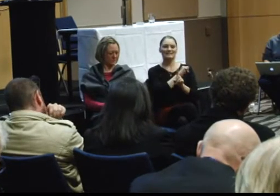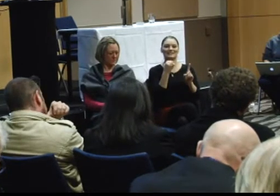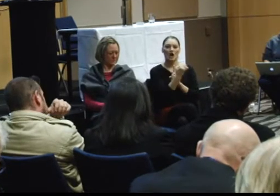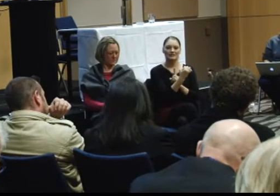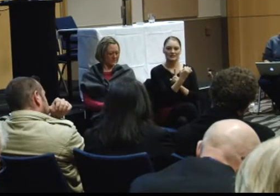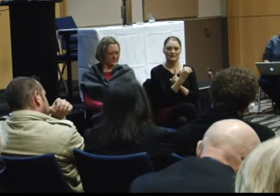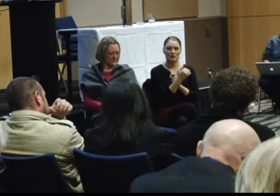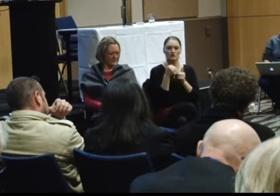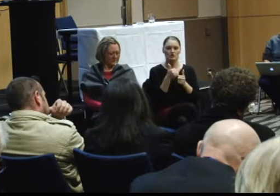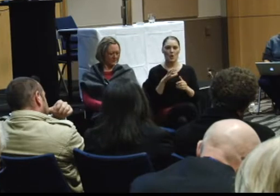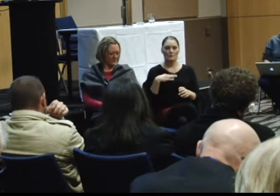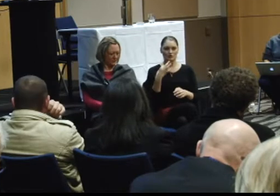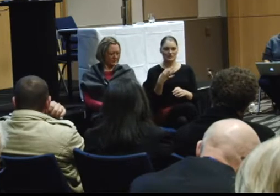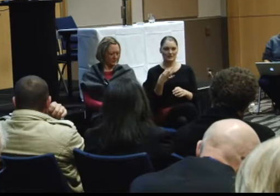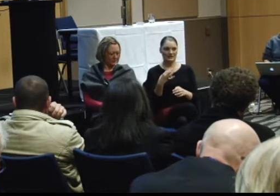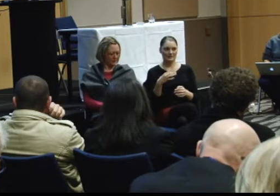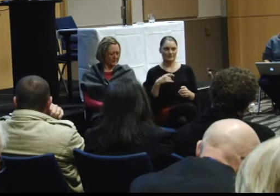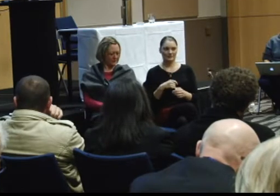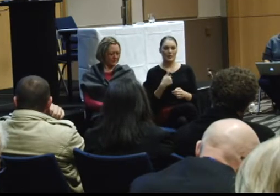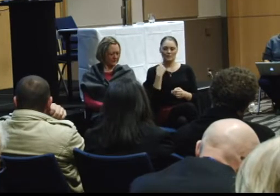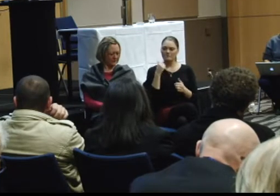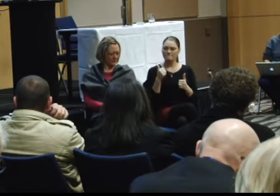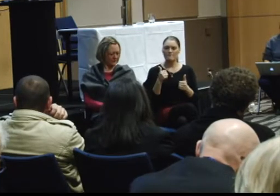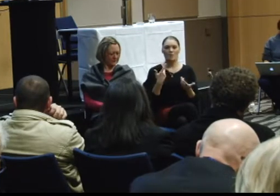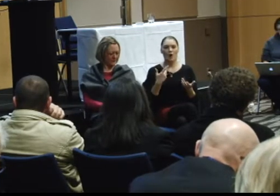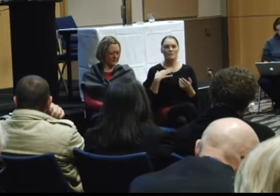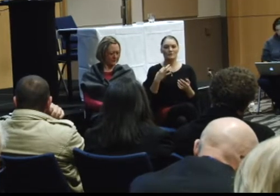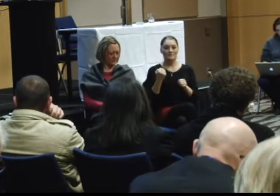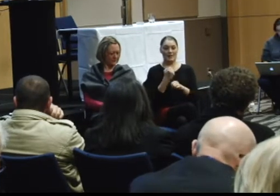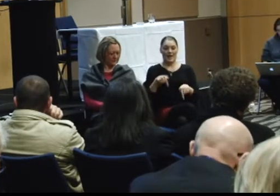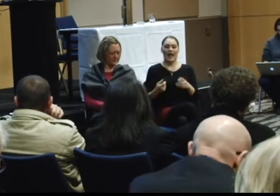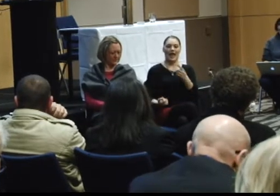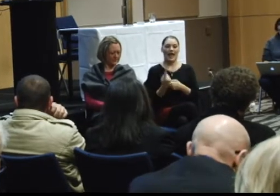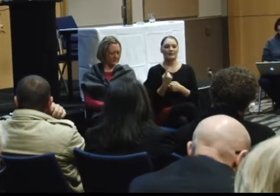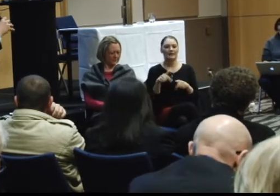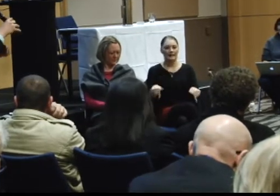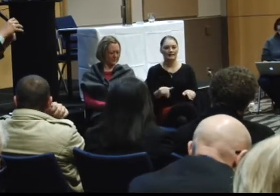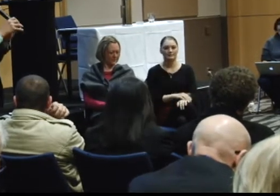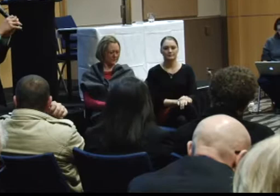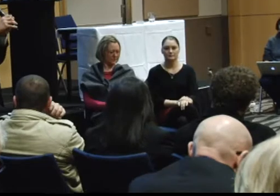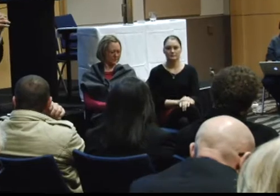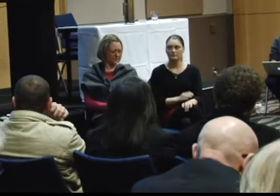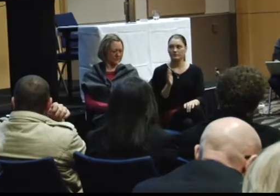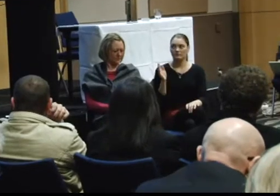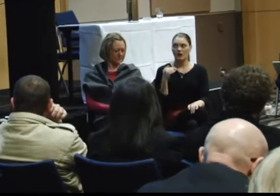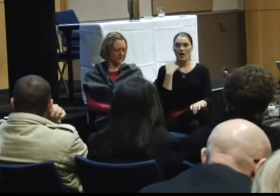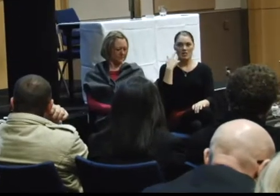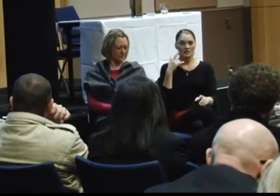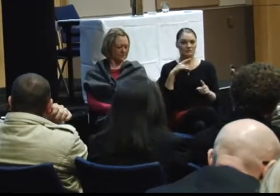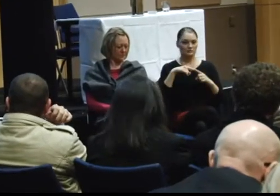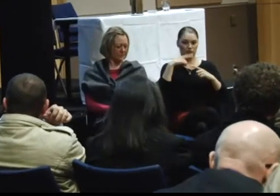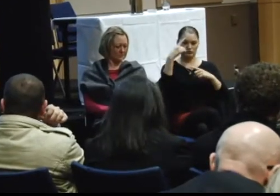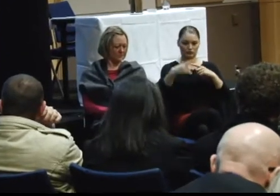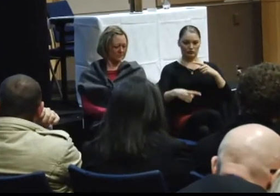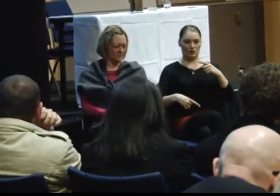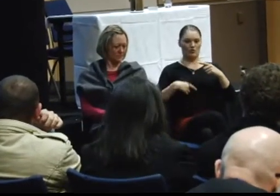opportunity, I think, in education for us to make that happen. Thank you very much. So that kind of brings us full circle back